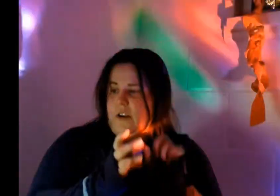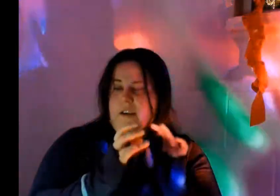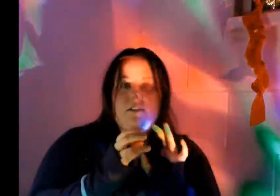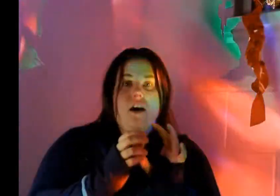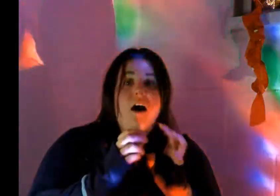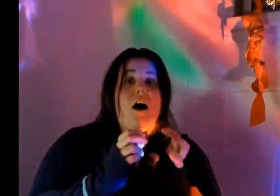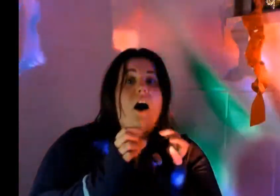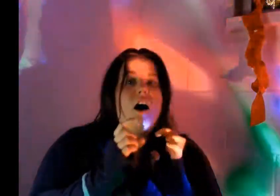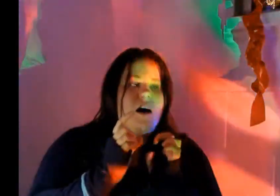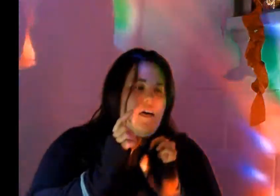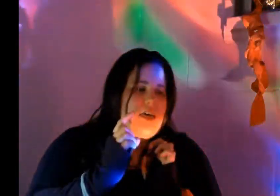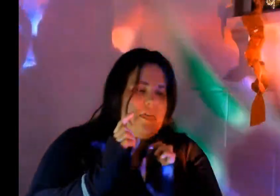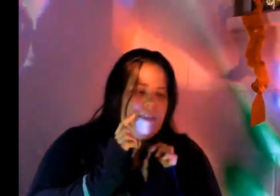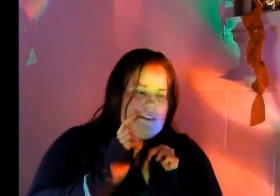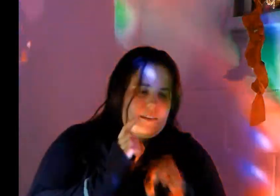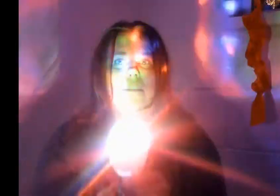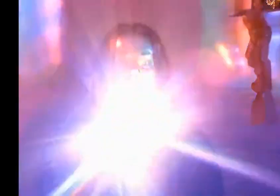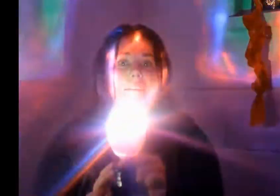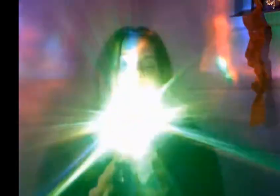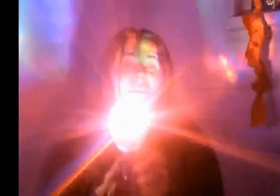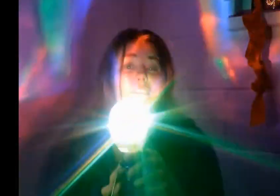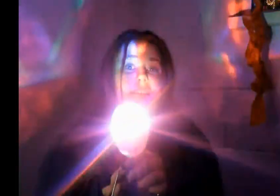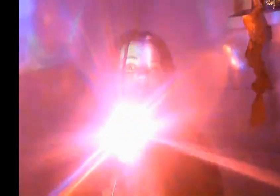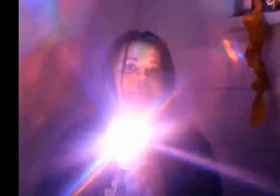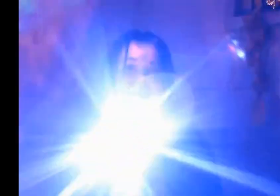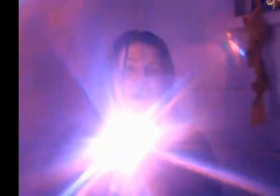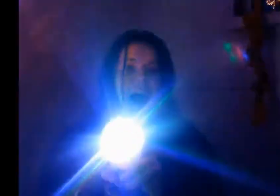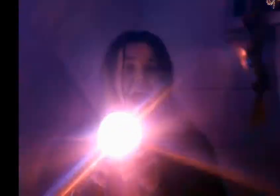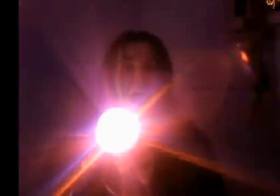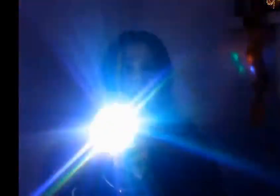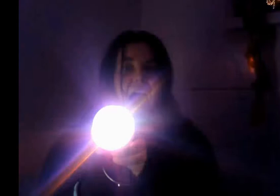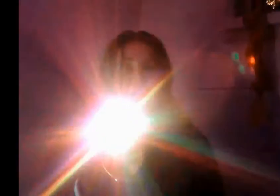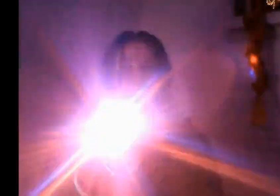I saw this light,